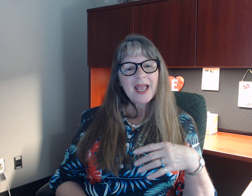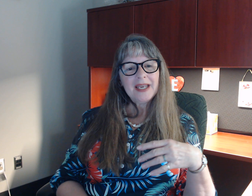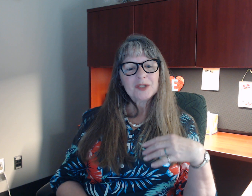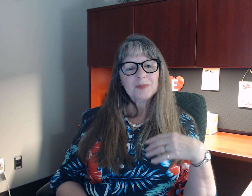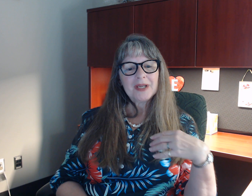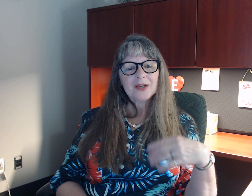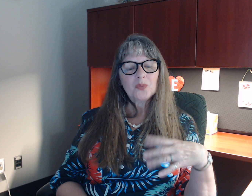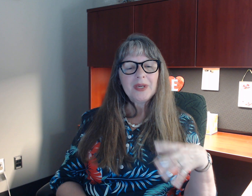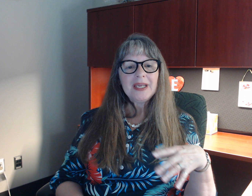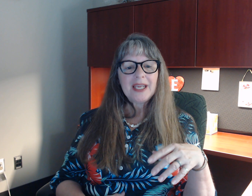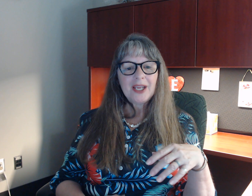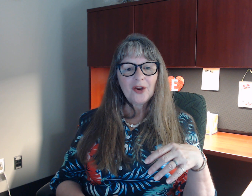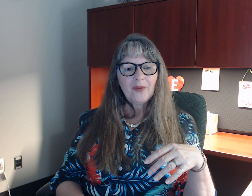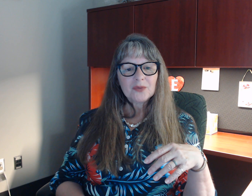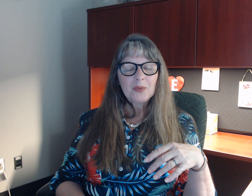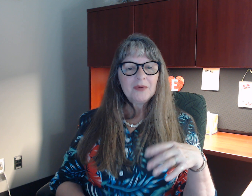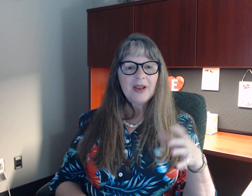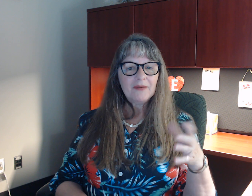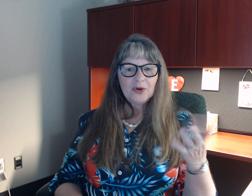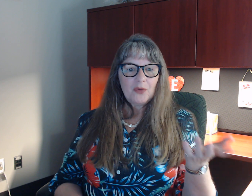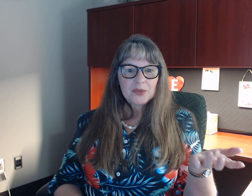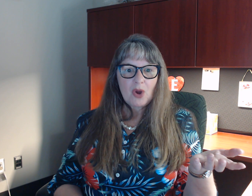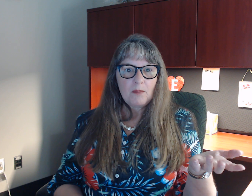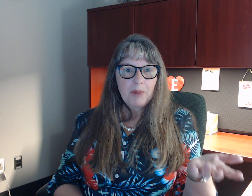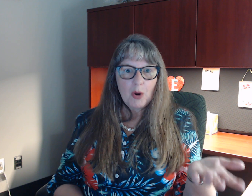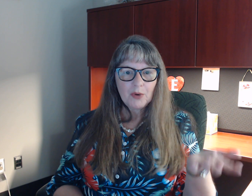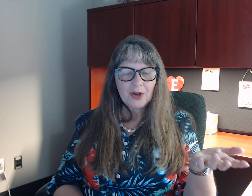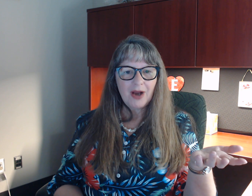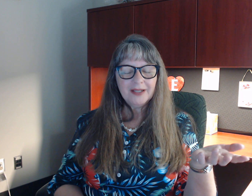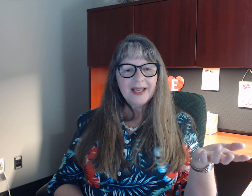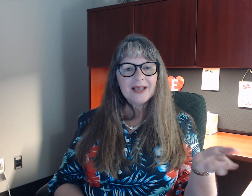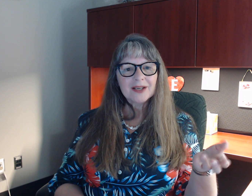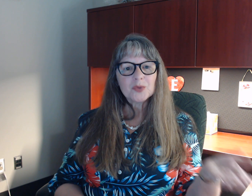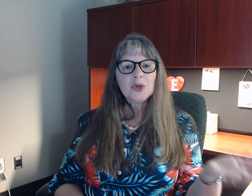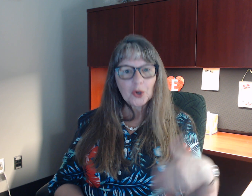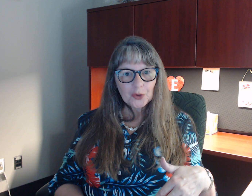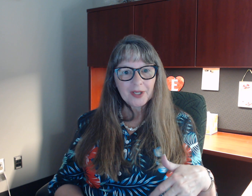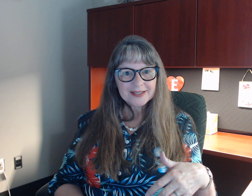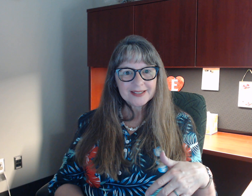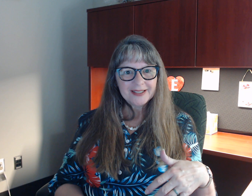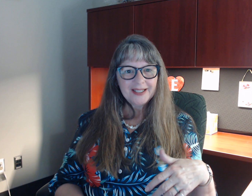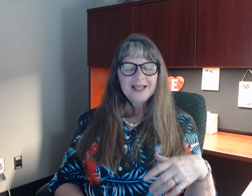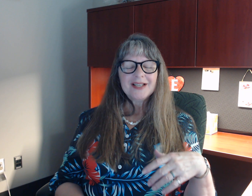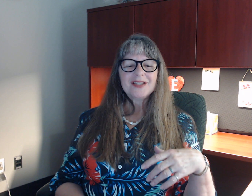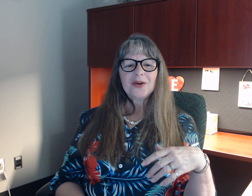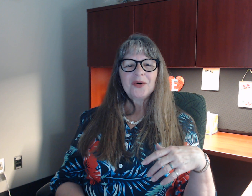it's because we hear it. We would have never known that was called polka dot unless we'd heard it. So,